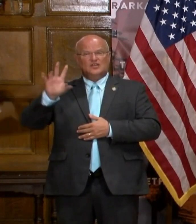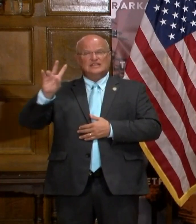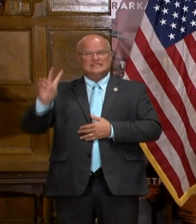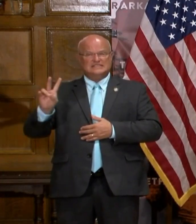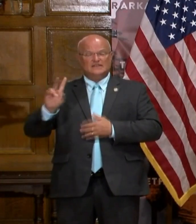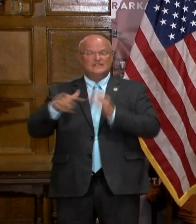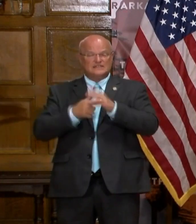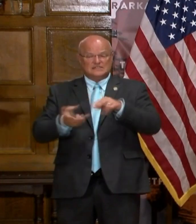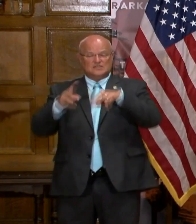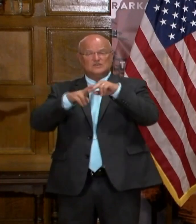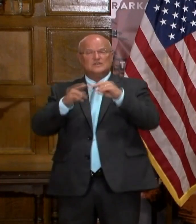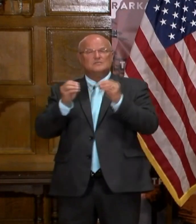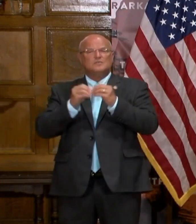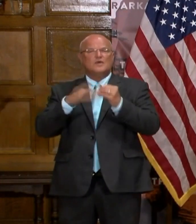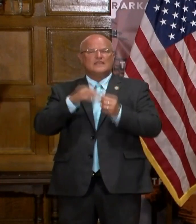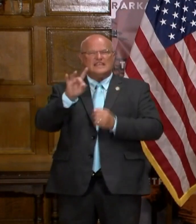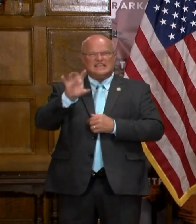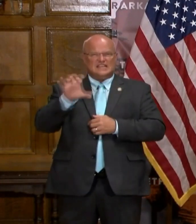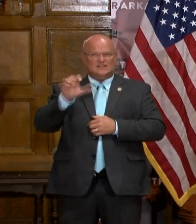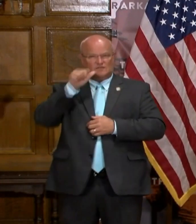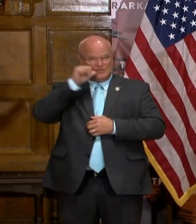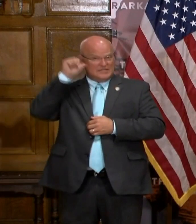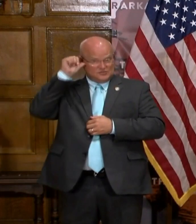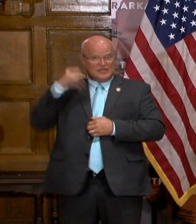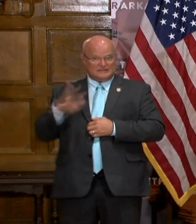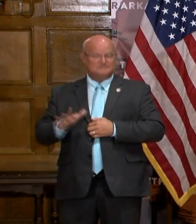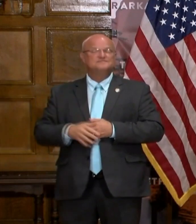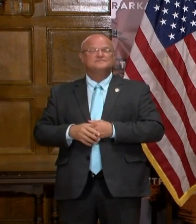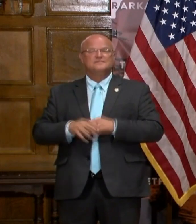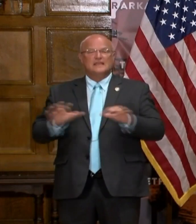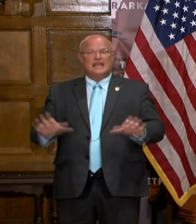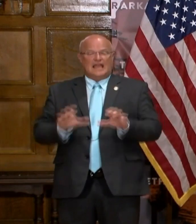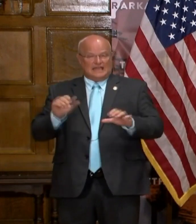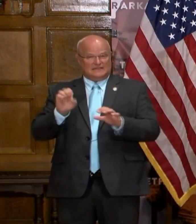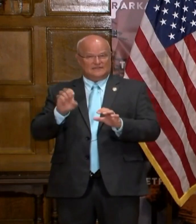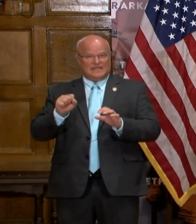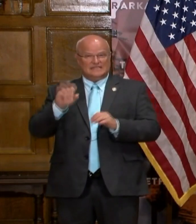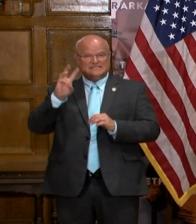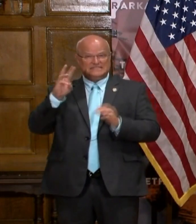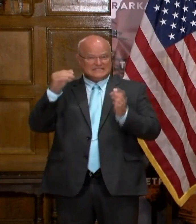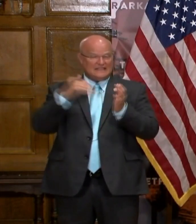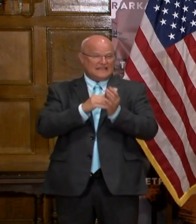34,737. This is an increase of nearly 800 from yesterday. Active cases,